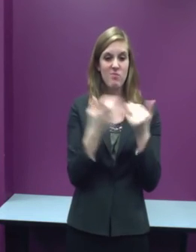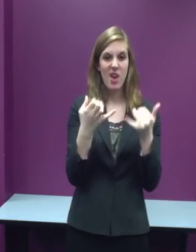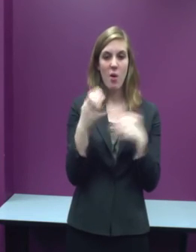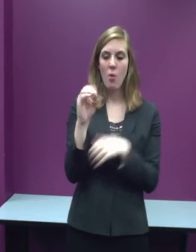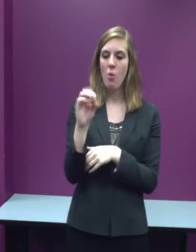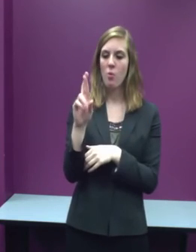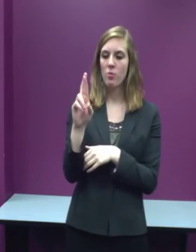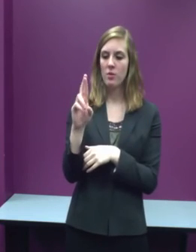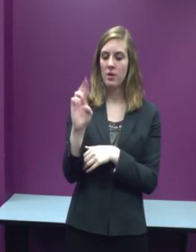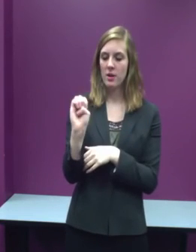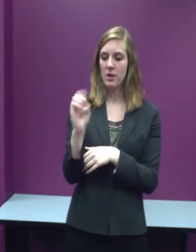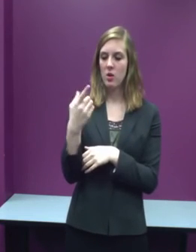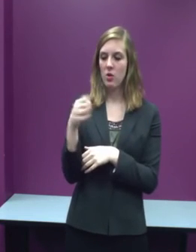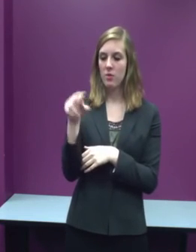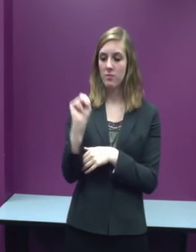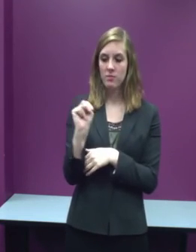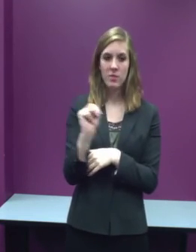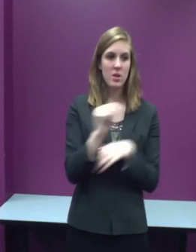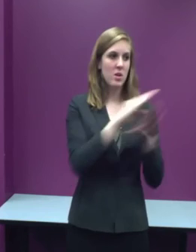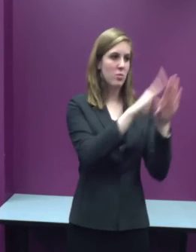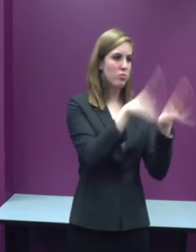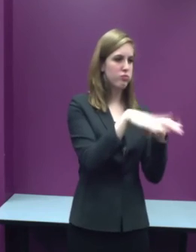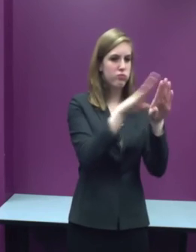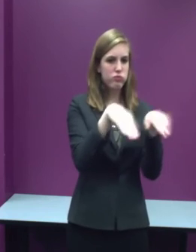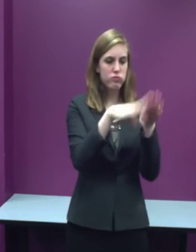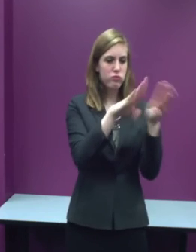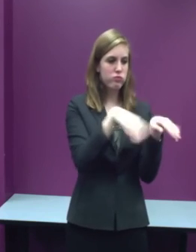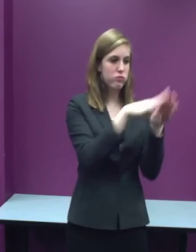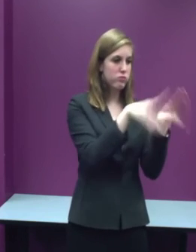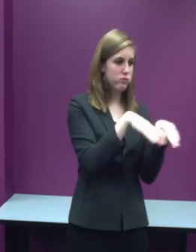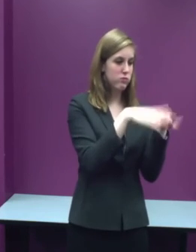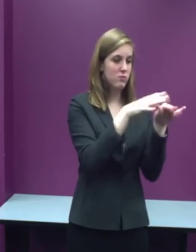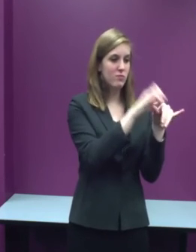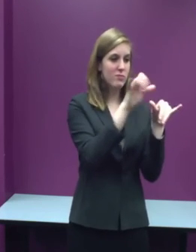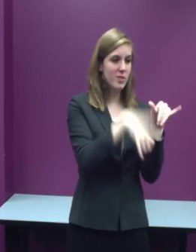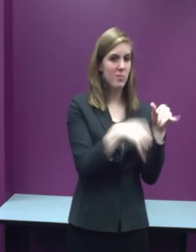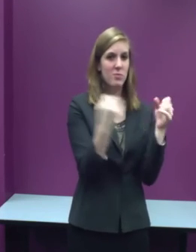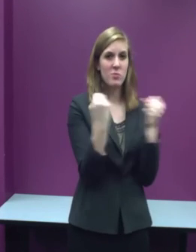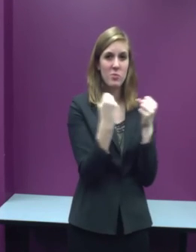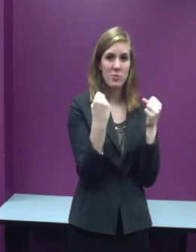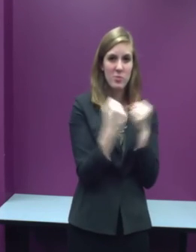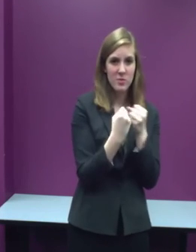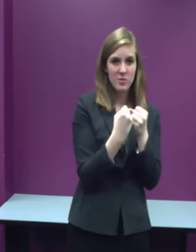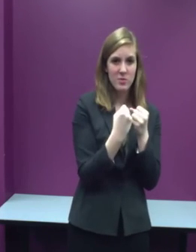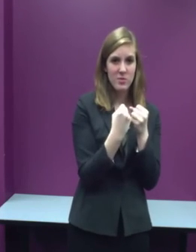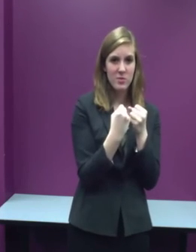They traded with their Indian neighbors for salmon, berries, and roots, and settled in for 4 miserable